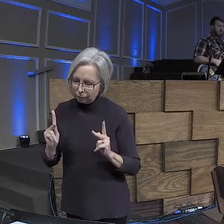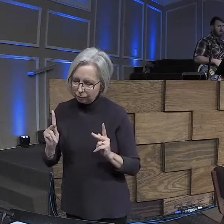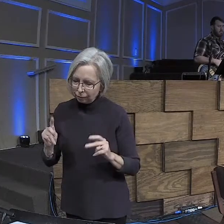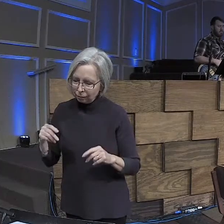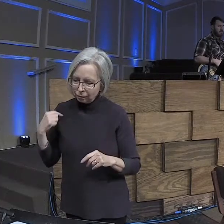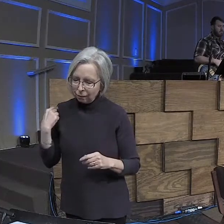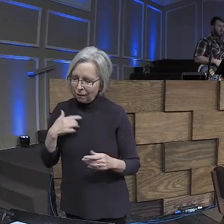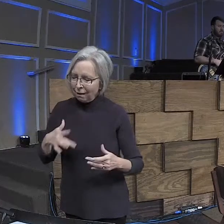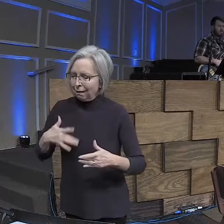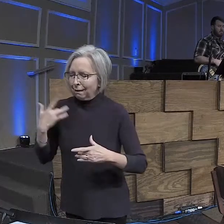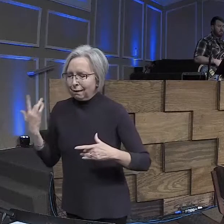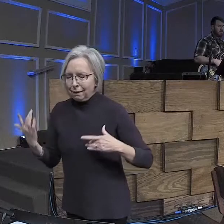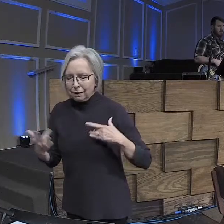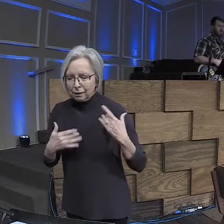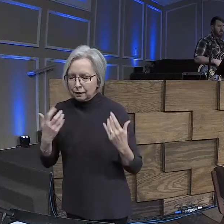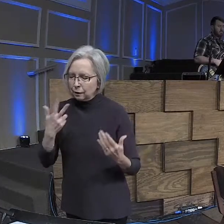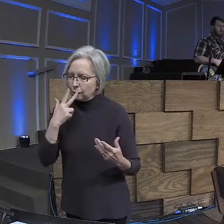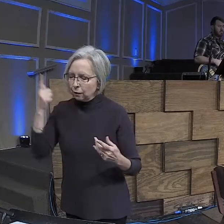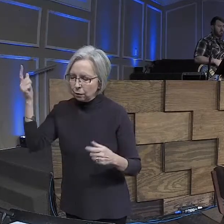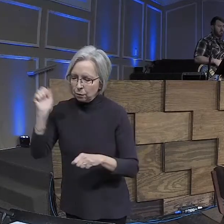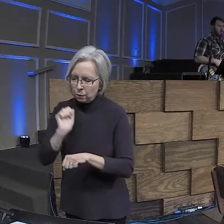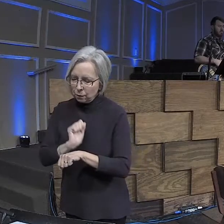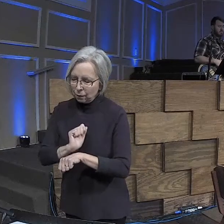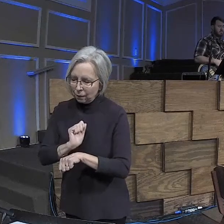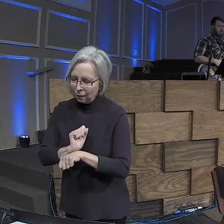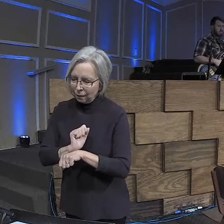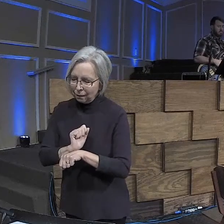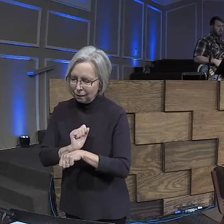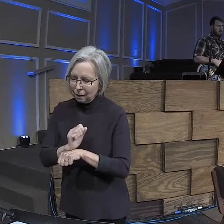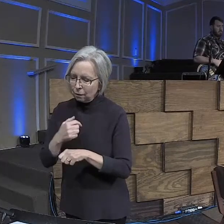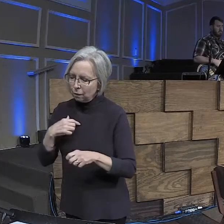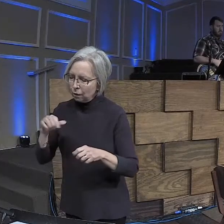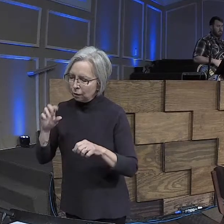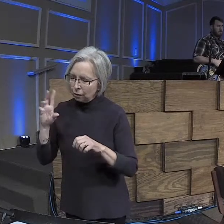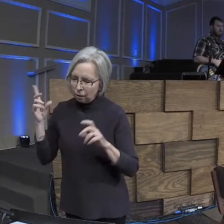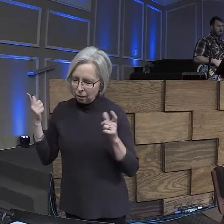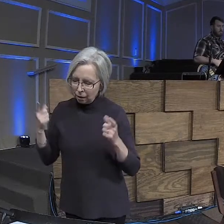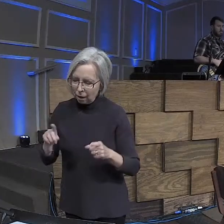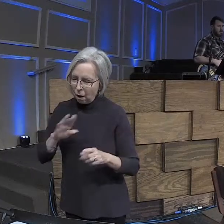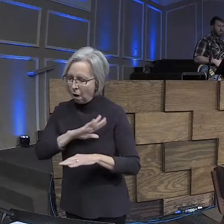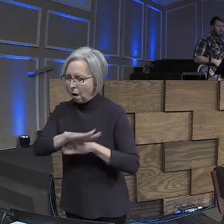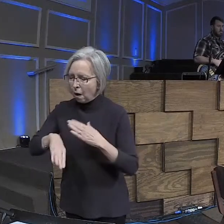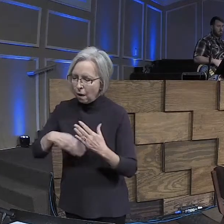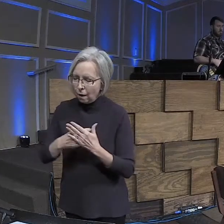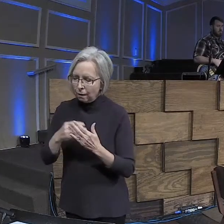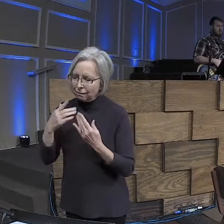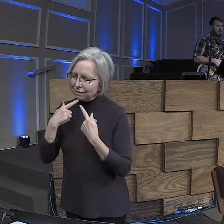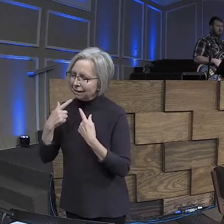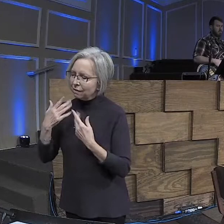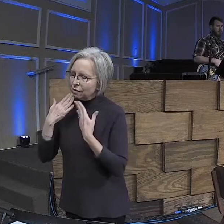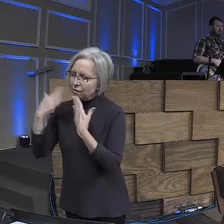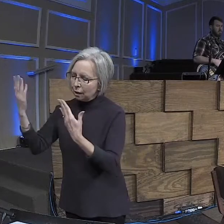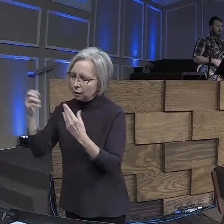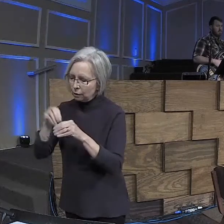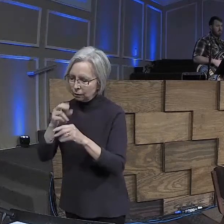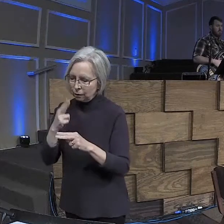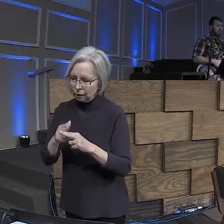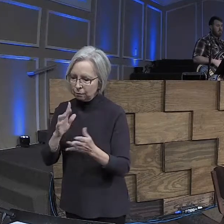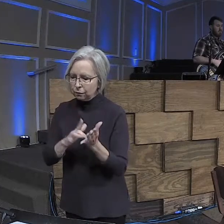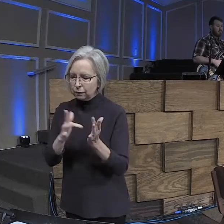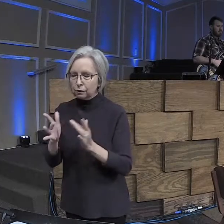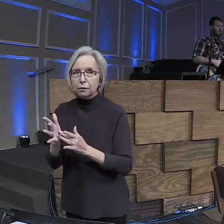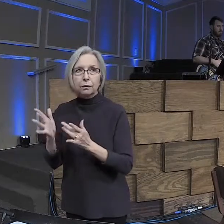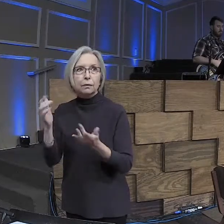are excited to see you work. We do all of this, and we say thank you. In the name of Jesus, amen.